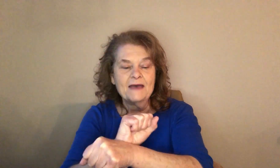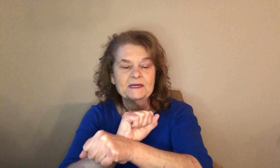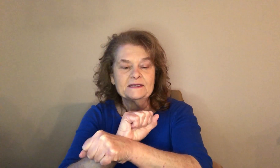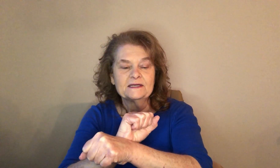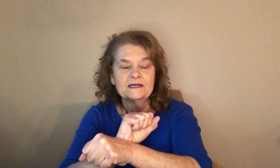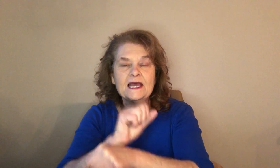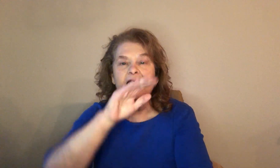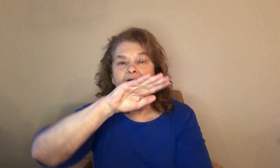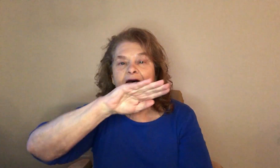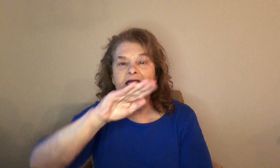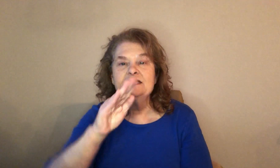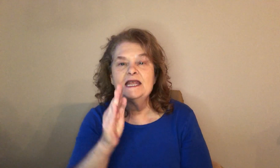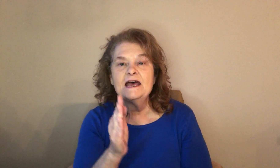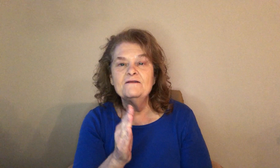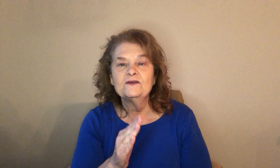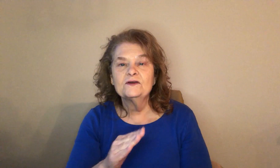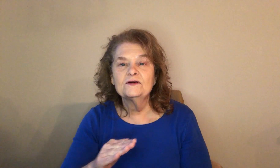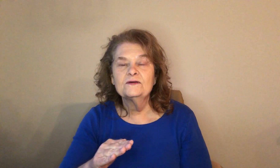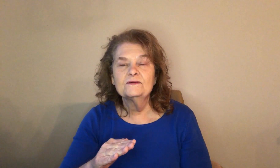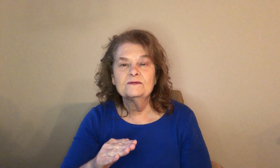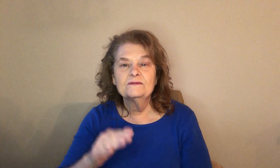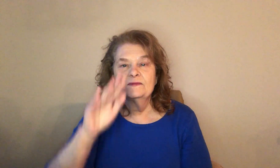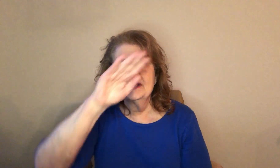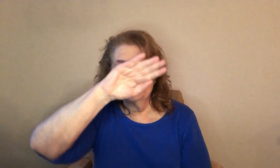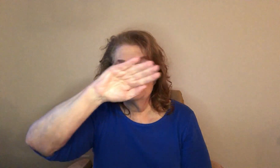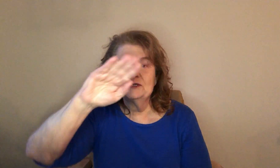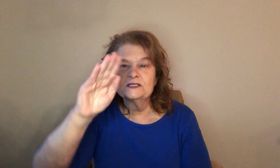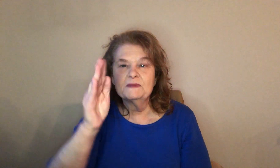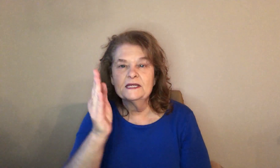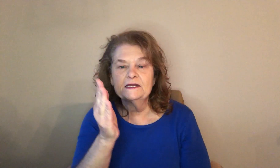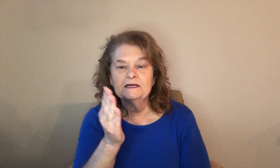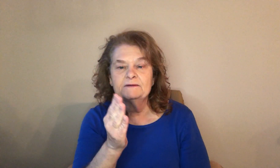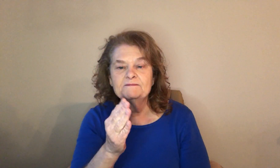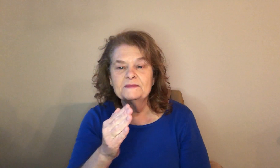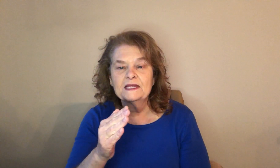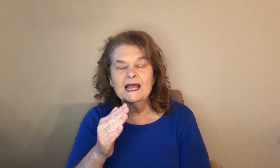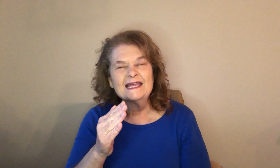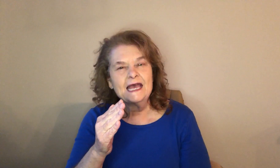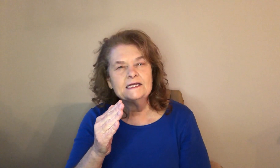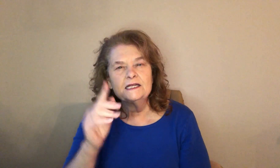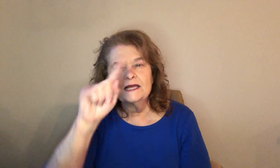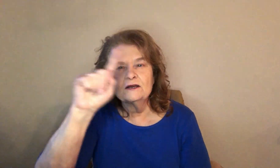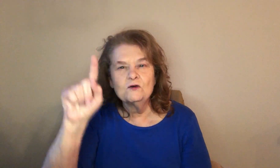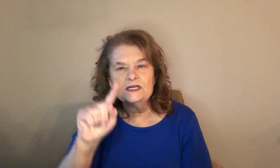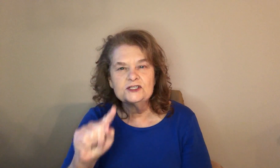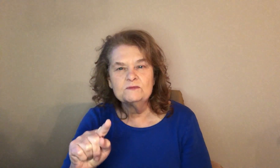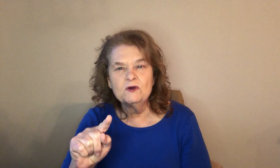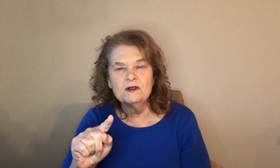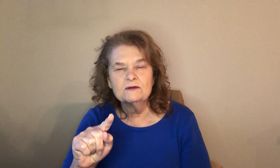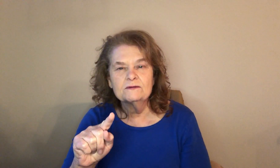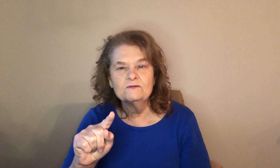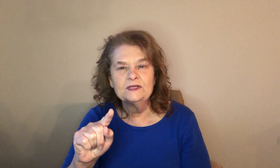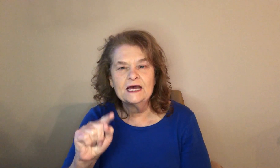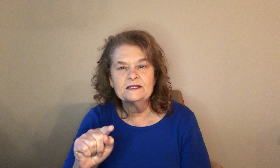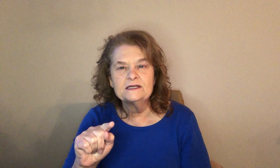Habit. Never. I'm just making a kind of like a question mark without the